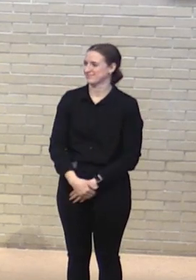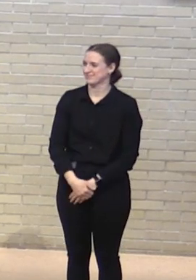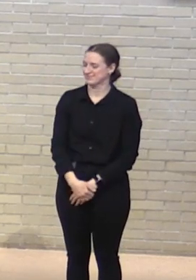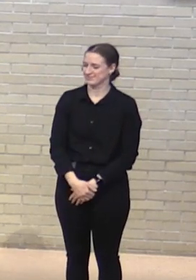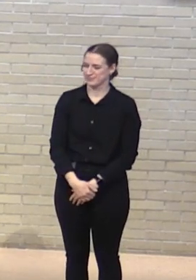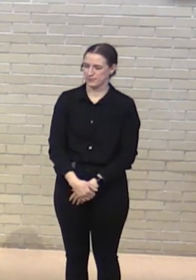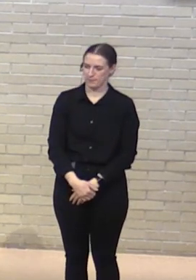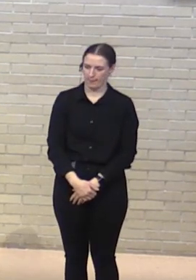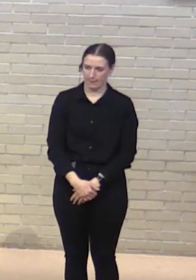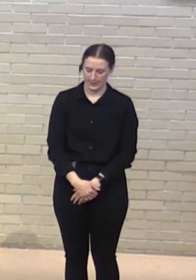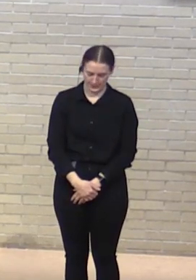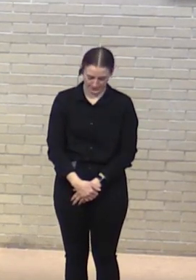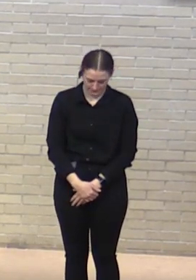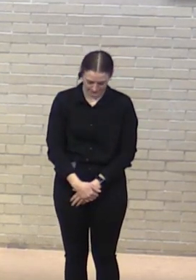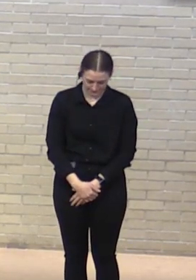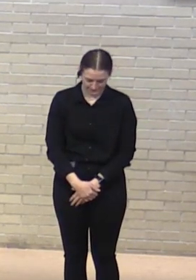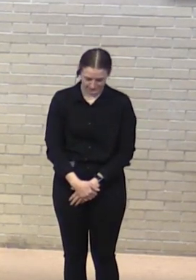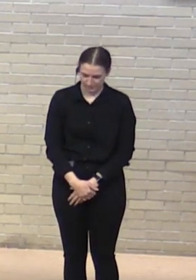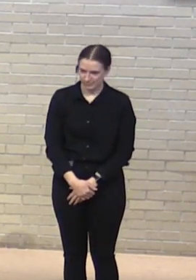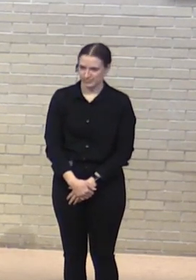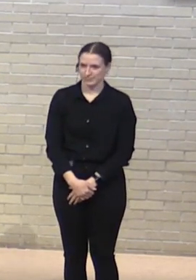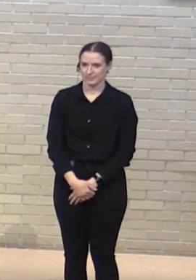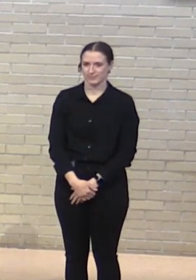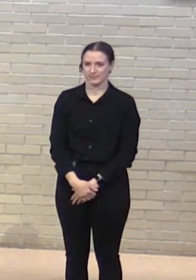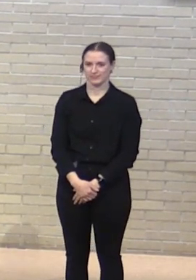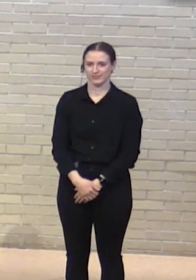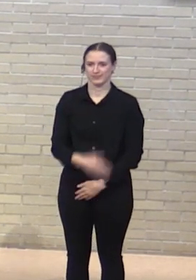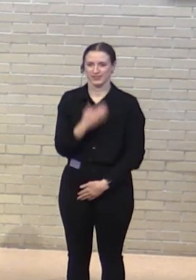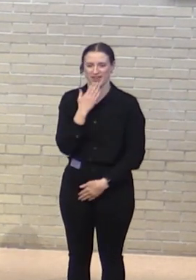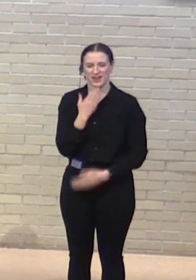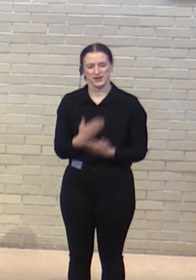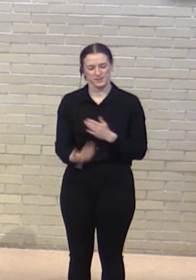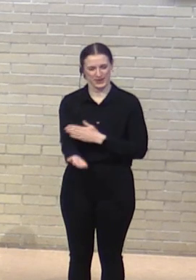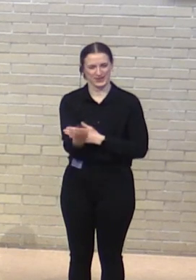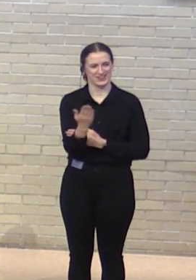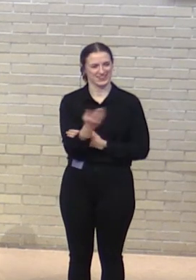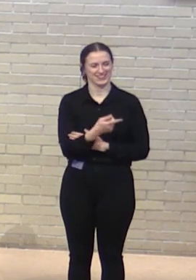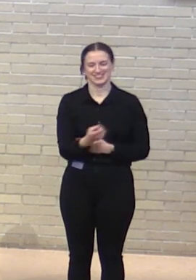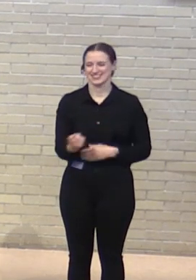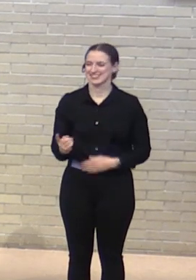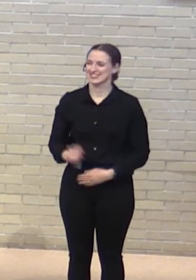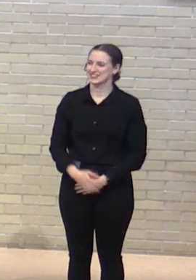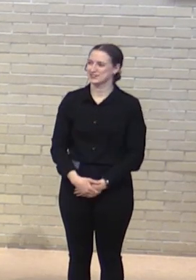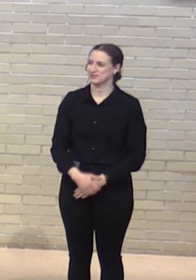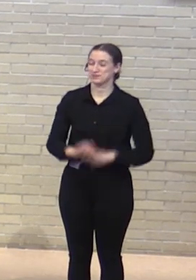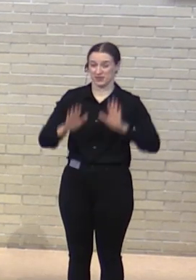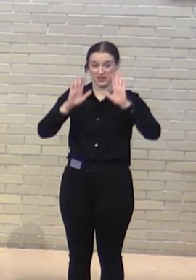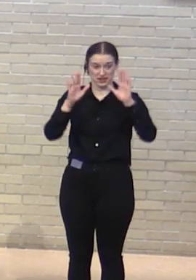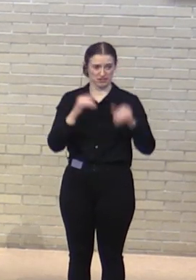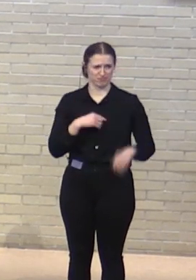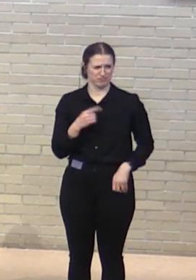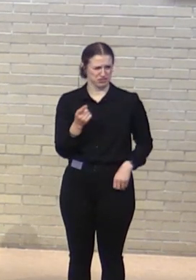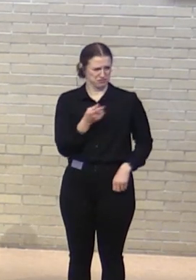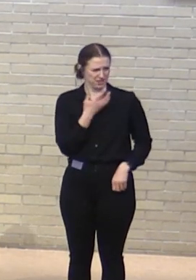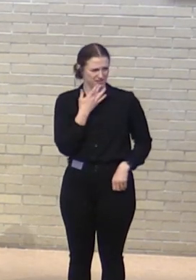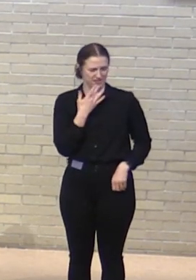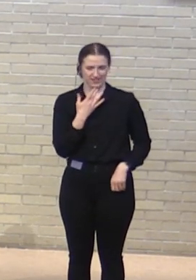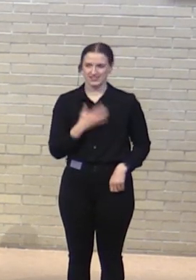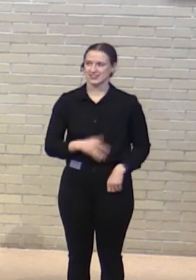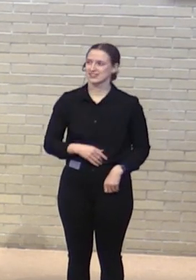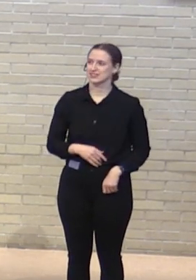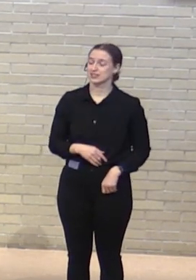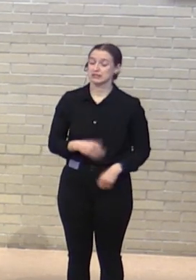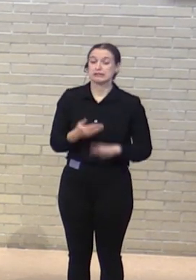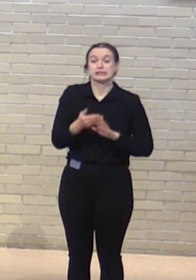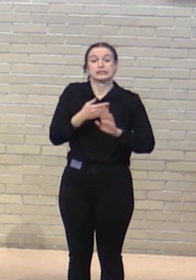Good morning, everyone. Wonderful. Can you do me a favor before I start to sing